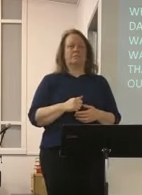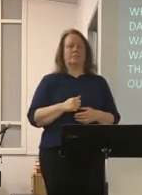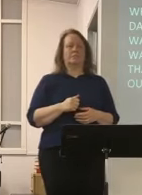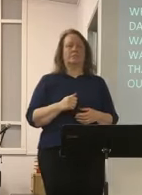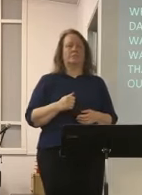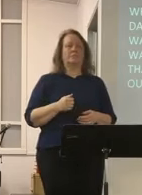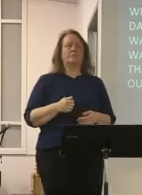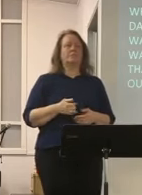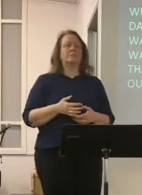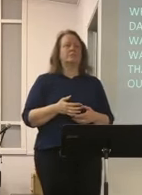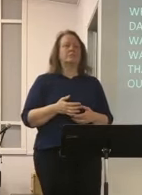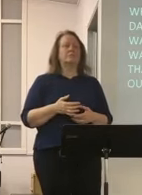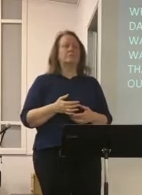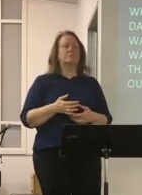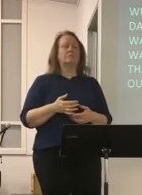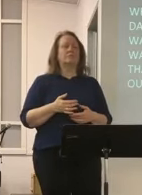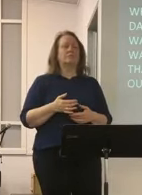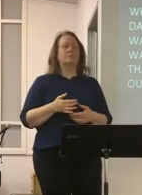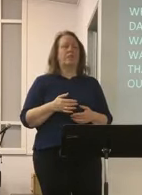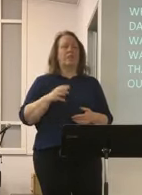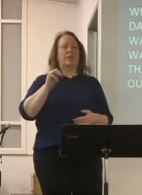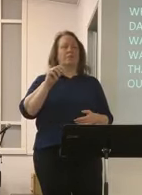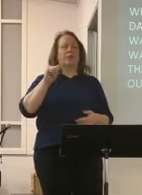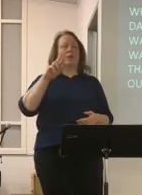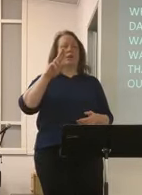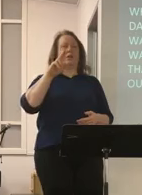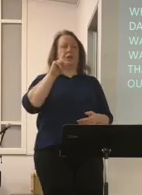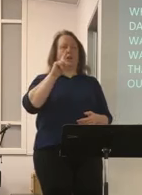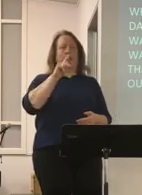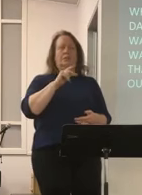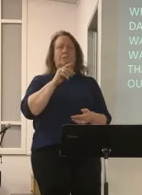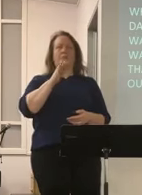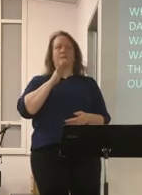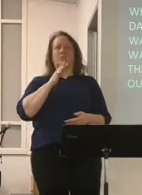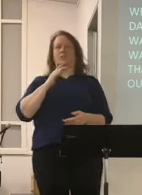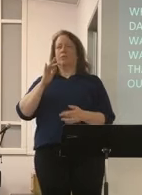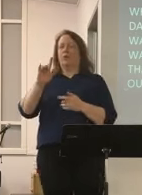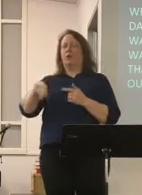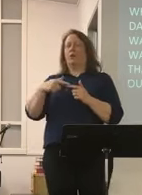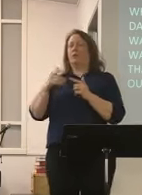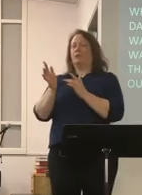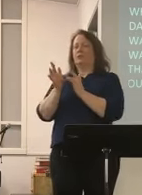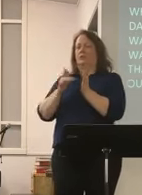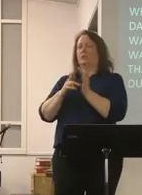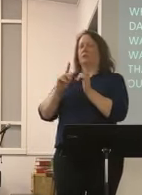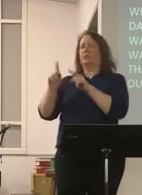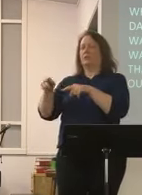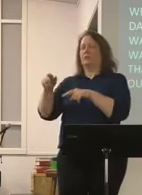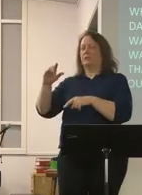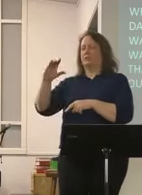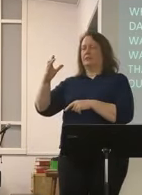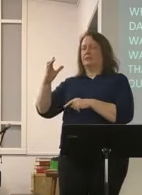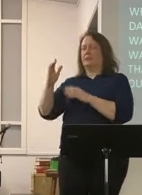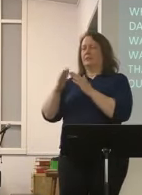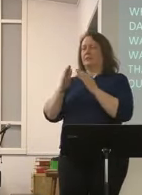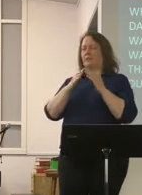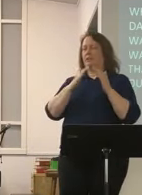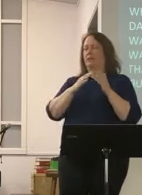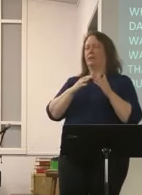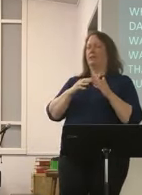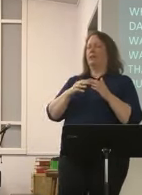surrounding context. And so Mark just says this: when Jesus returned to Capernaum several days later,